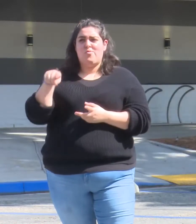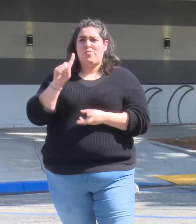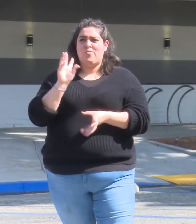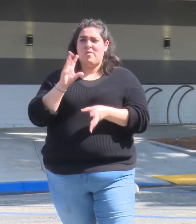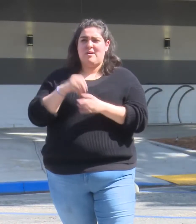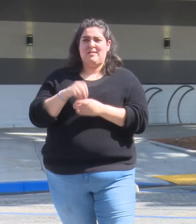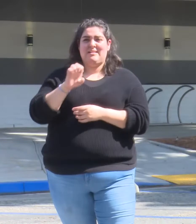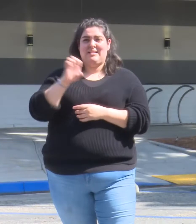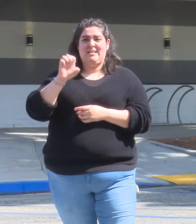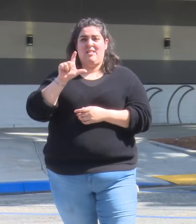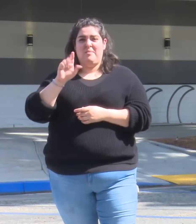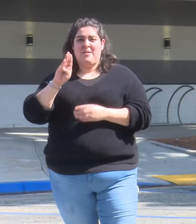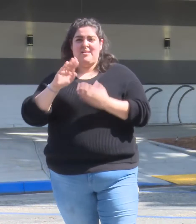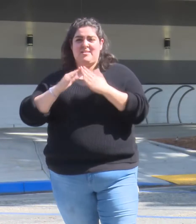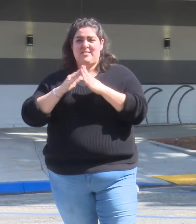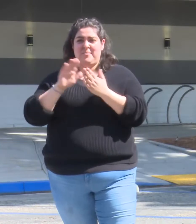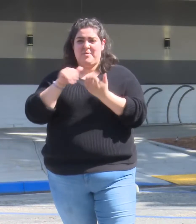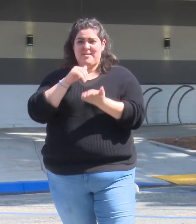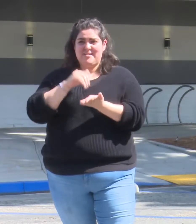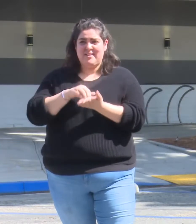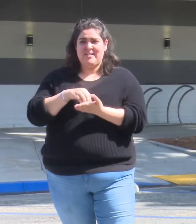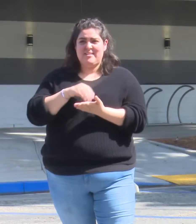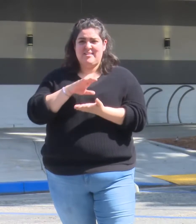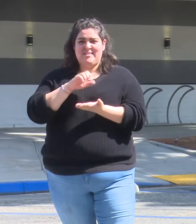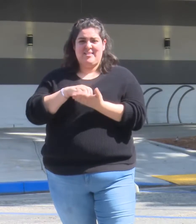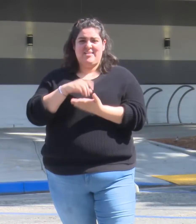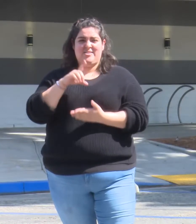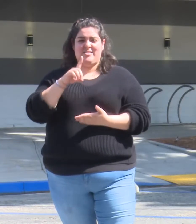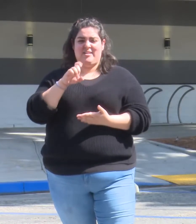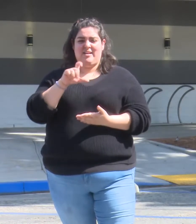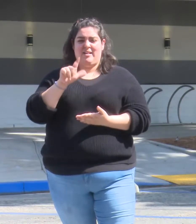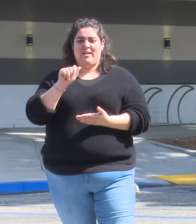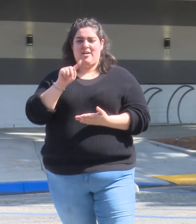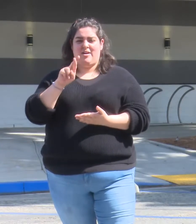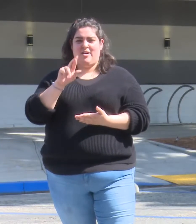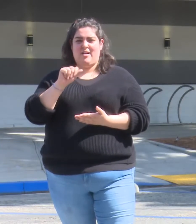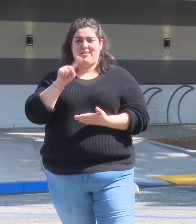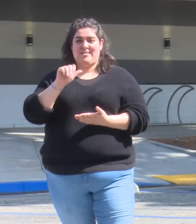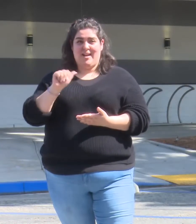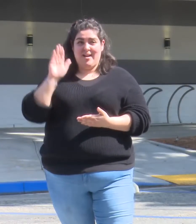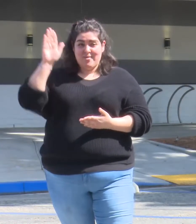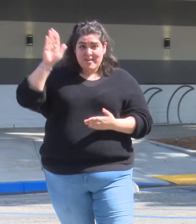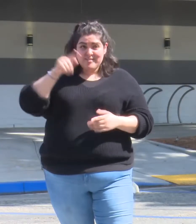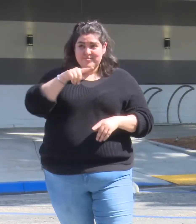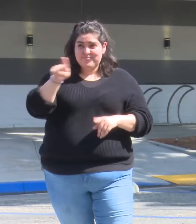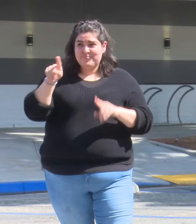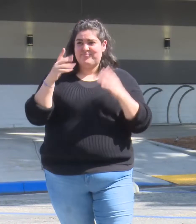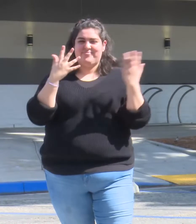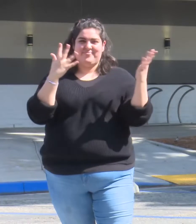East Long Beach Neighborhood Center, Centro de la Raza, raise your hand.